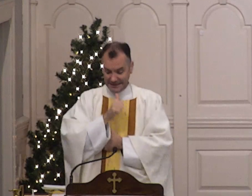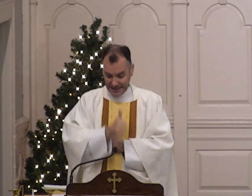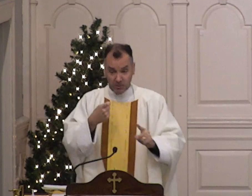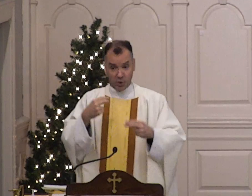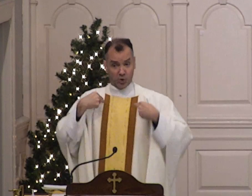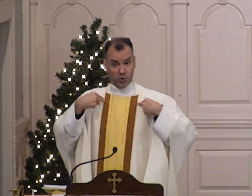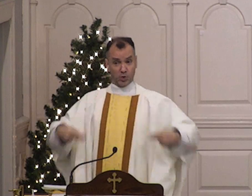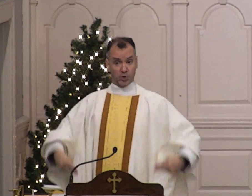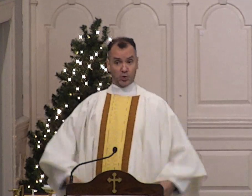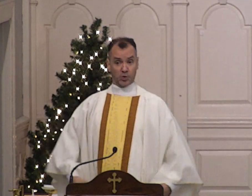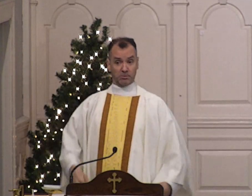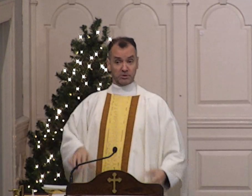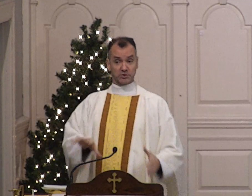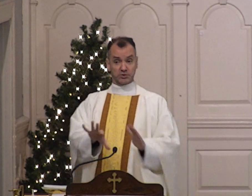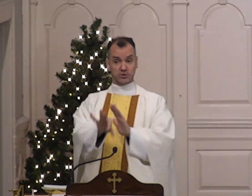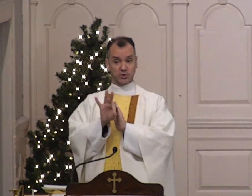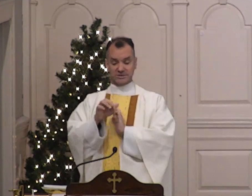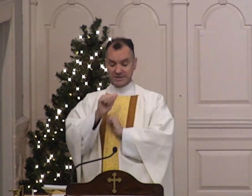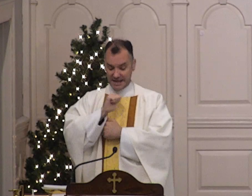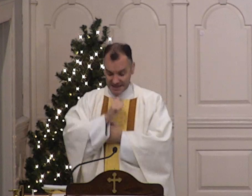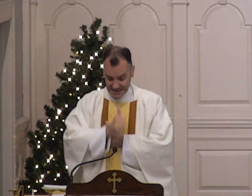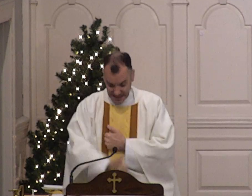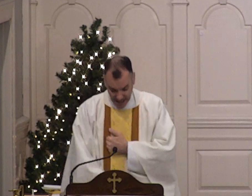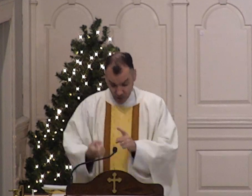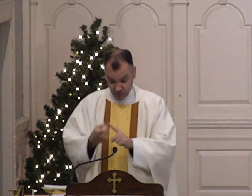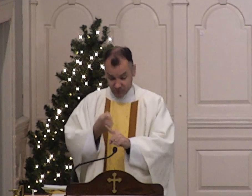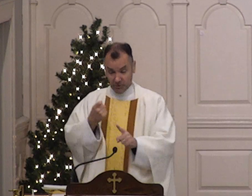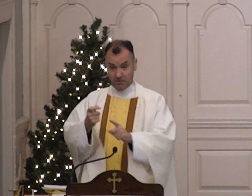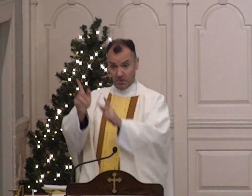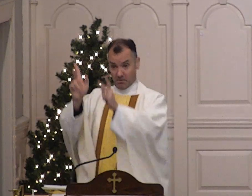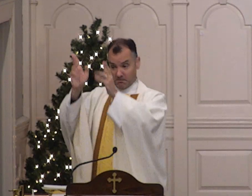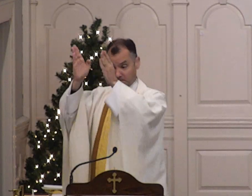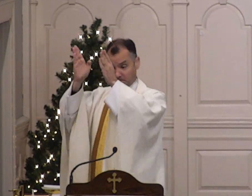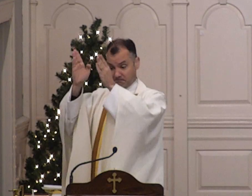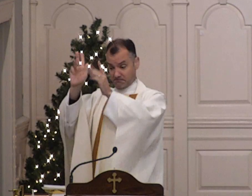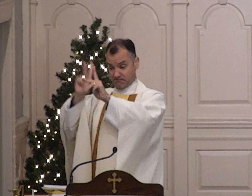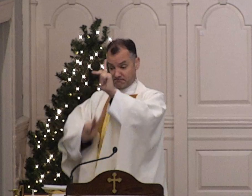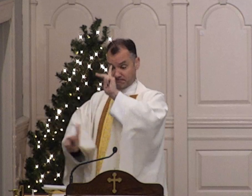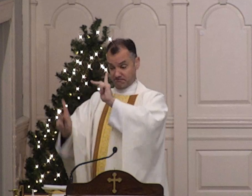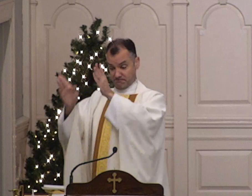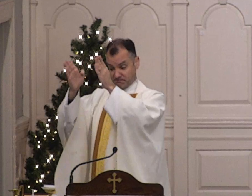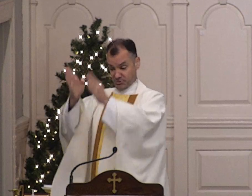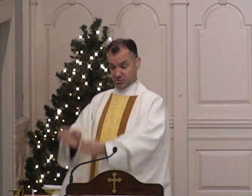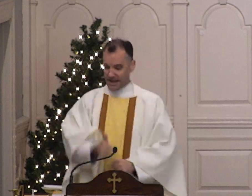generation, nor by human choice, nor by man's decision,